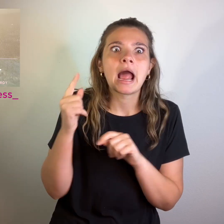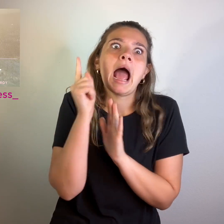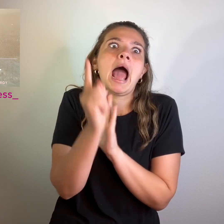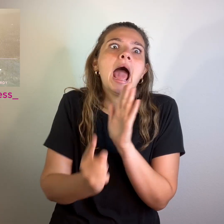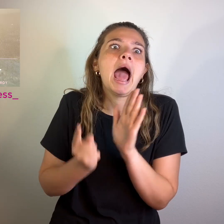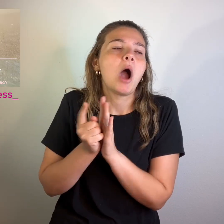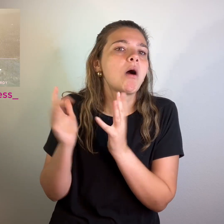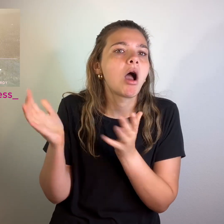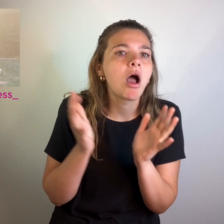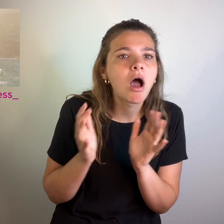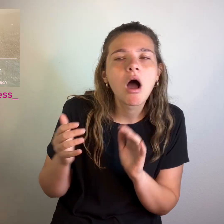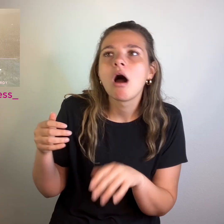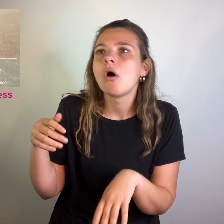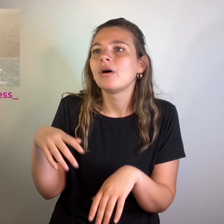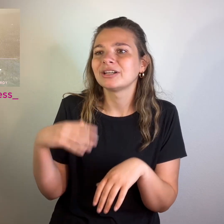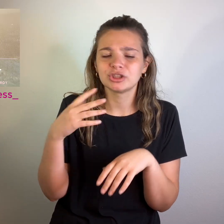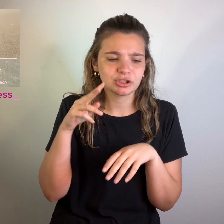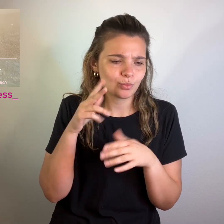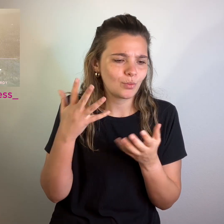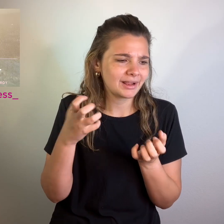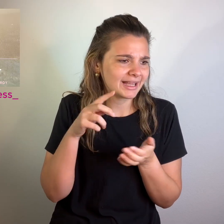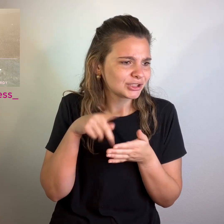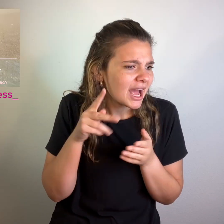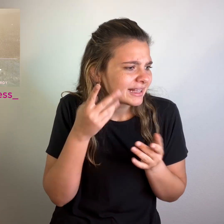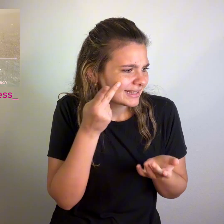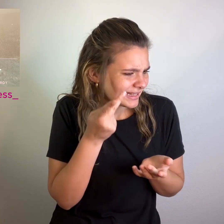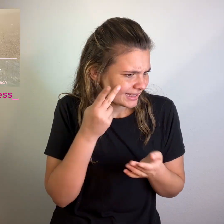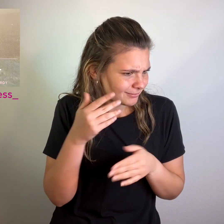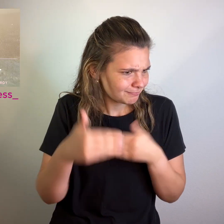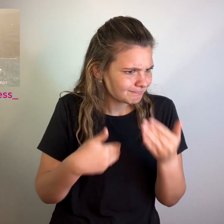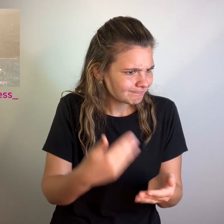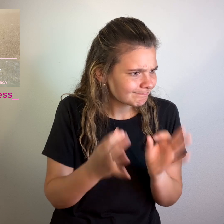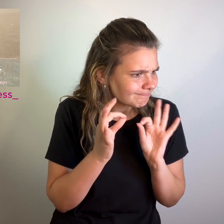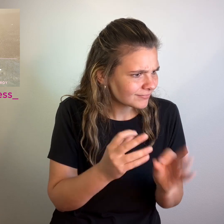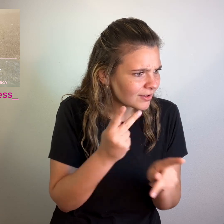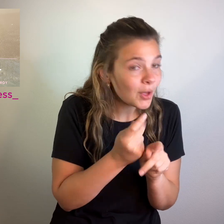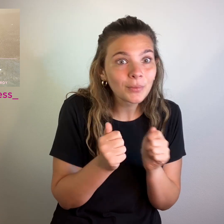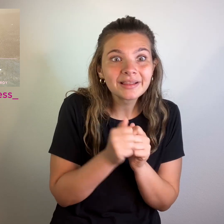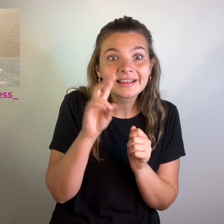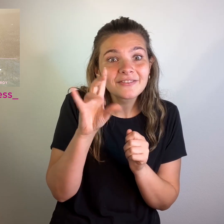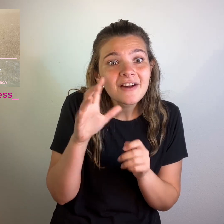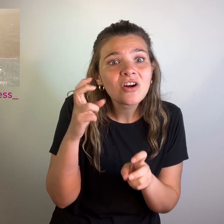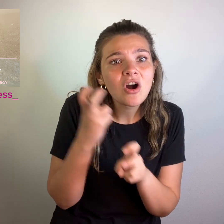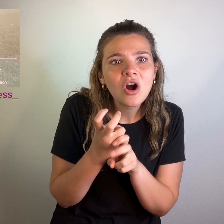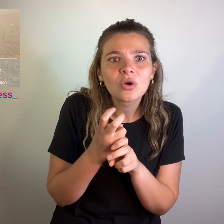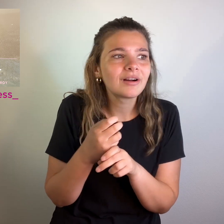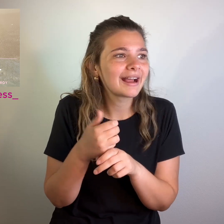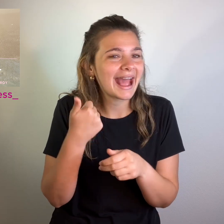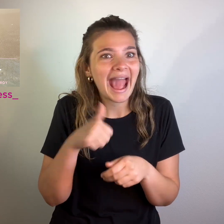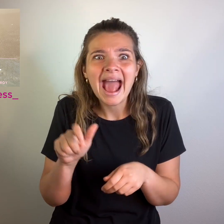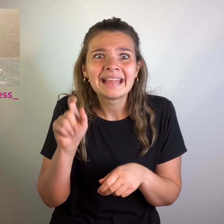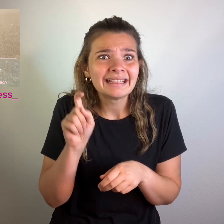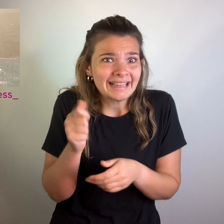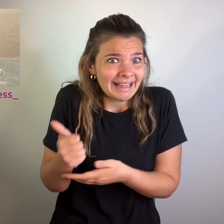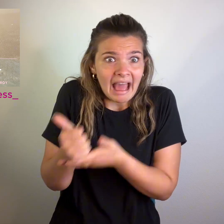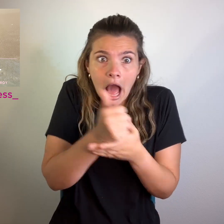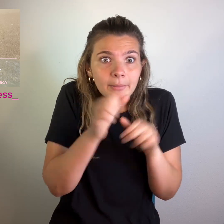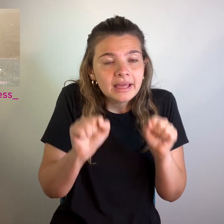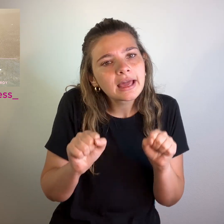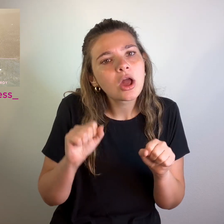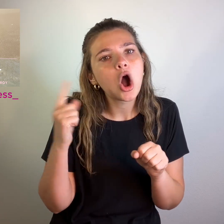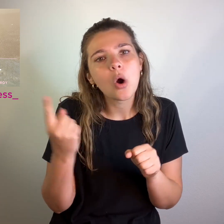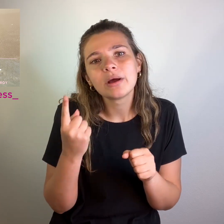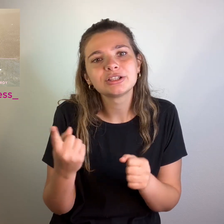I'm at and where I'm at for 75 hard, and they're helping me with anything that I need. They're always asking about Confident AF.